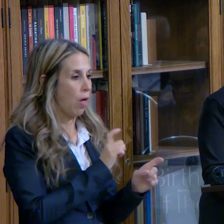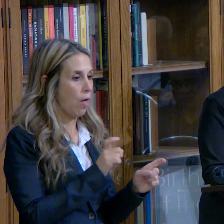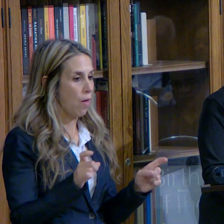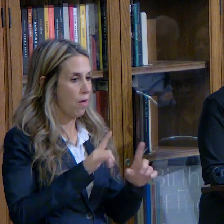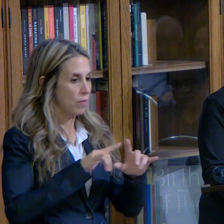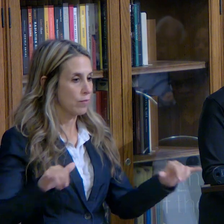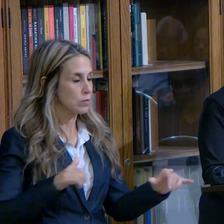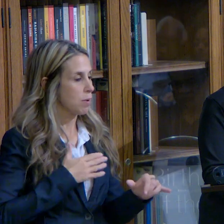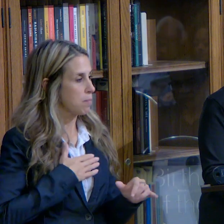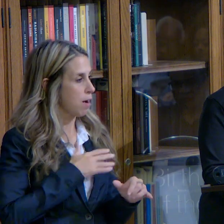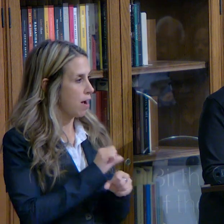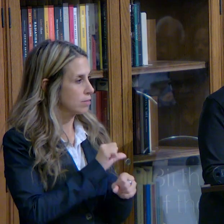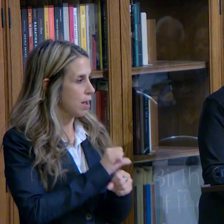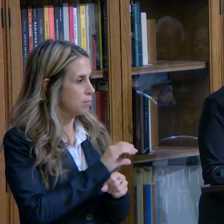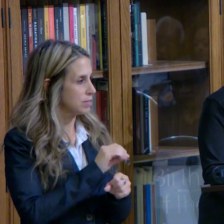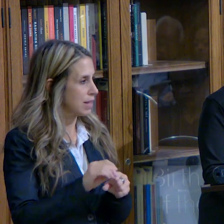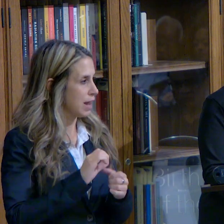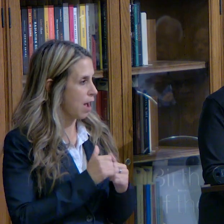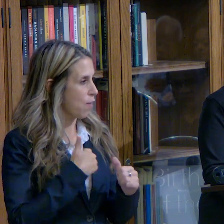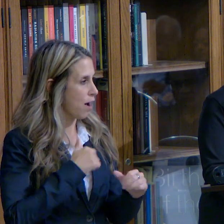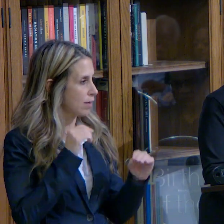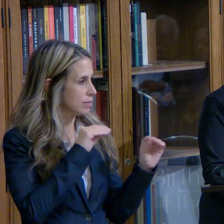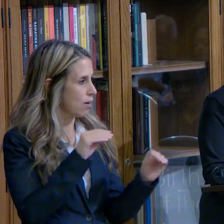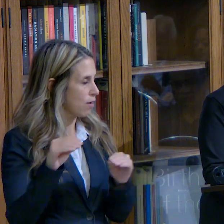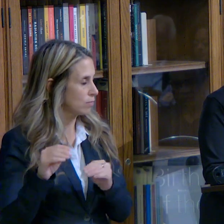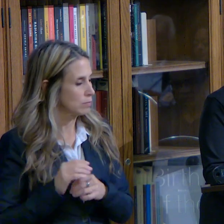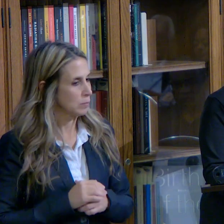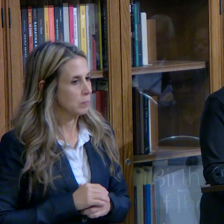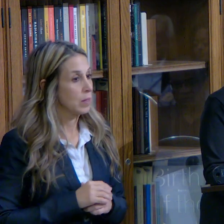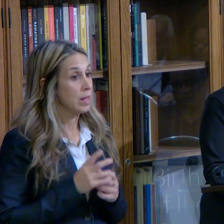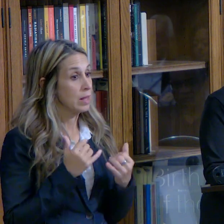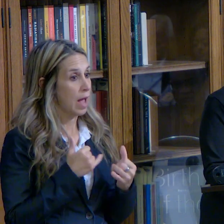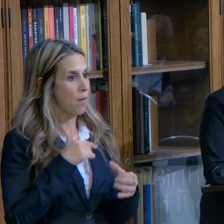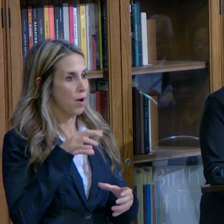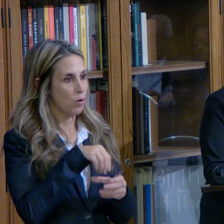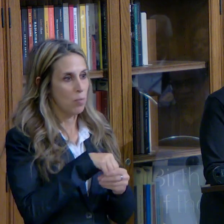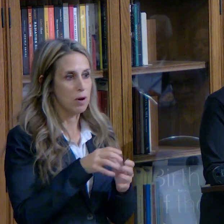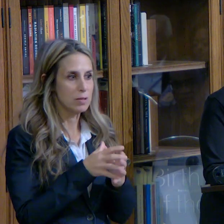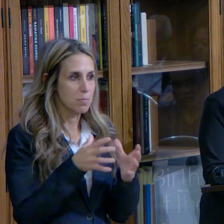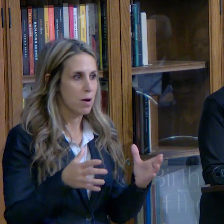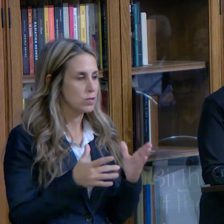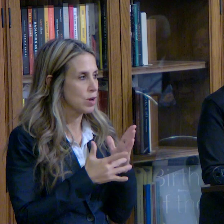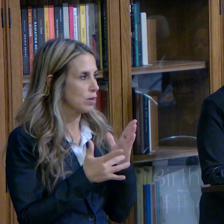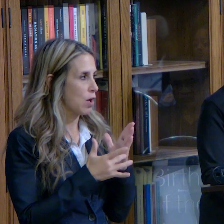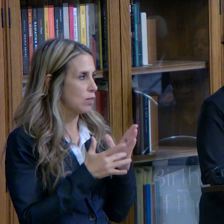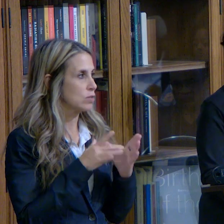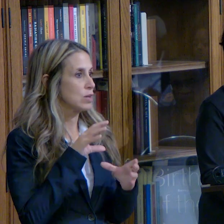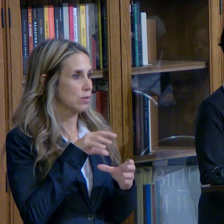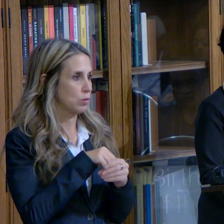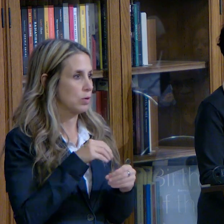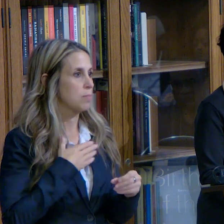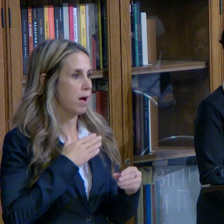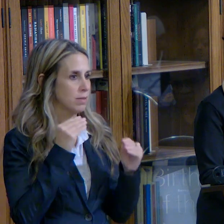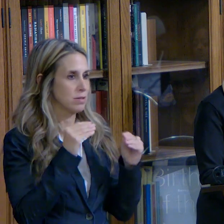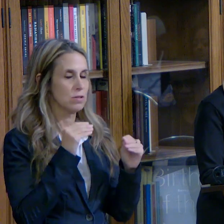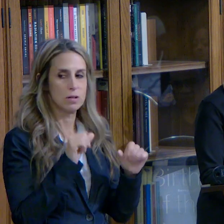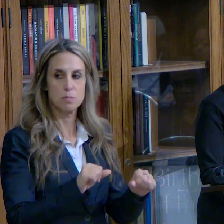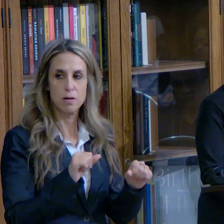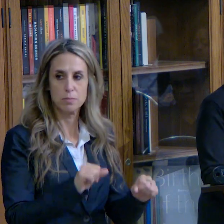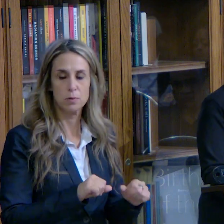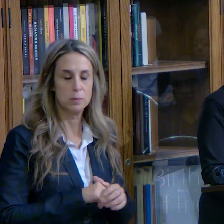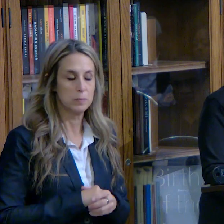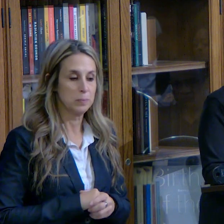and my methods of instructional delivery I now incorporate as much technology into my teaching as